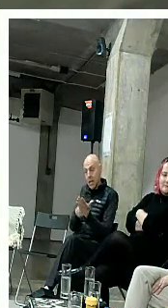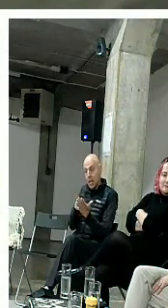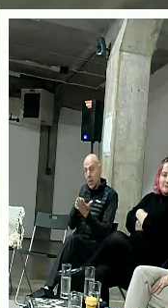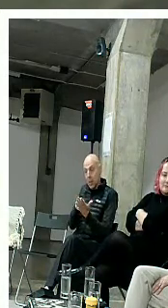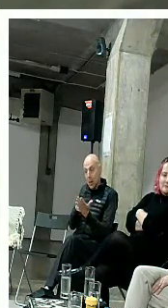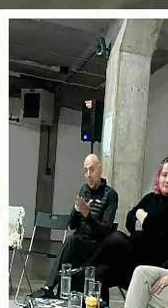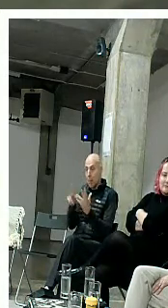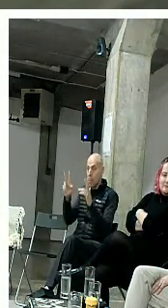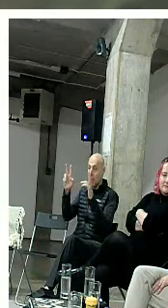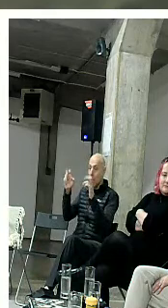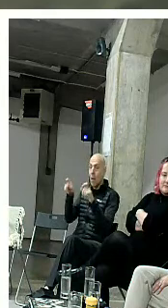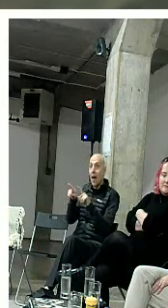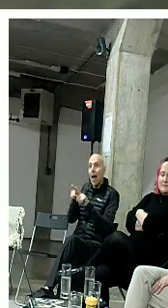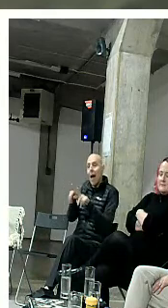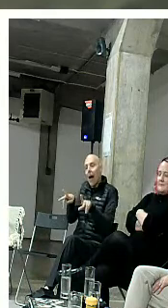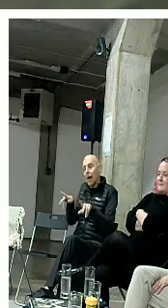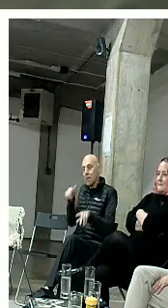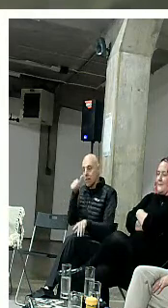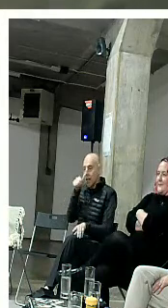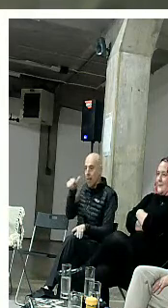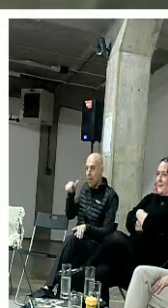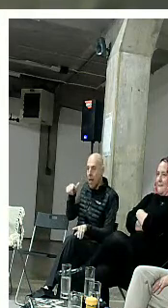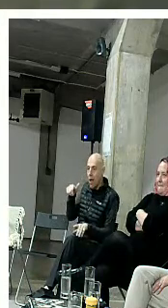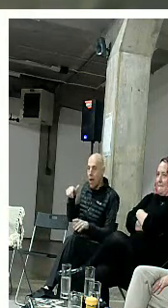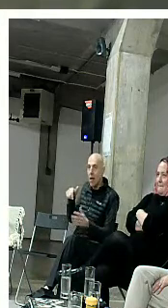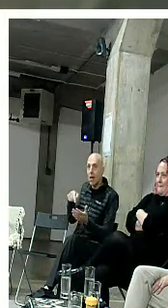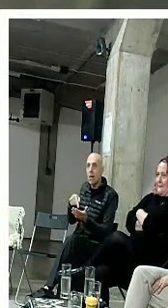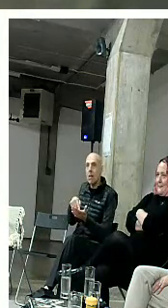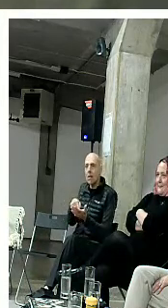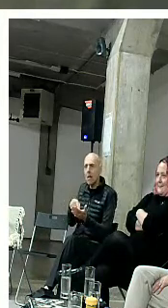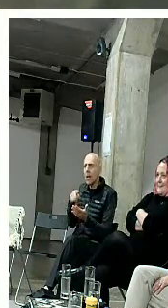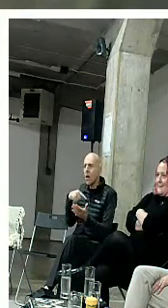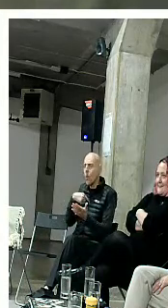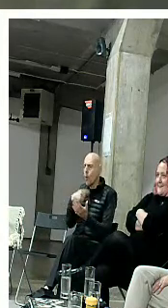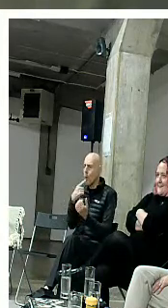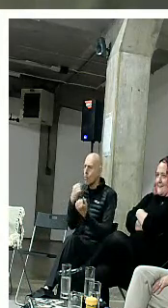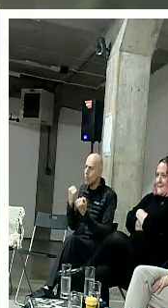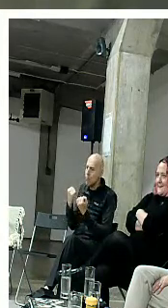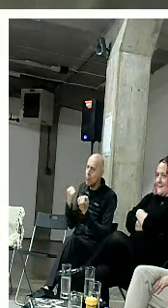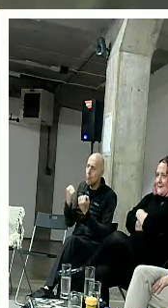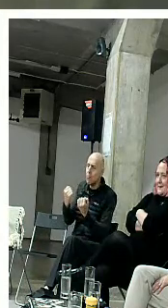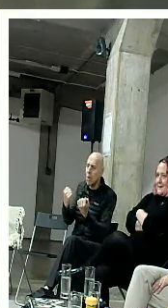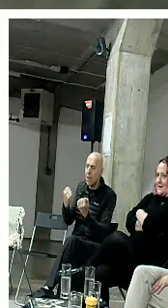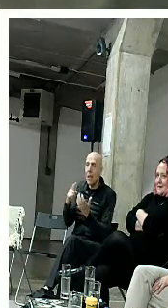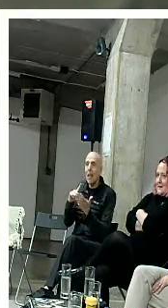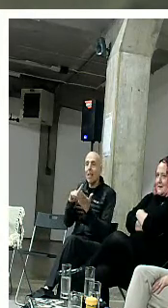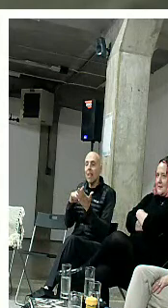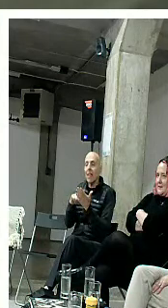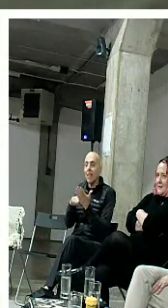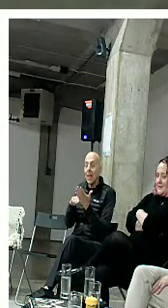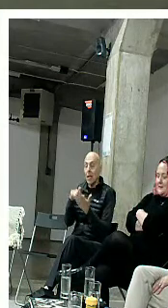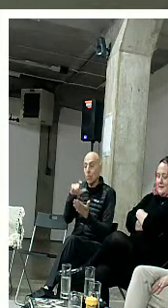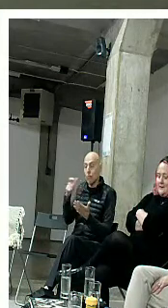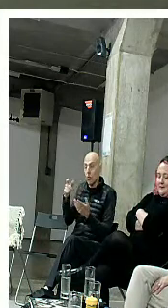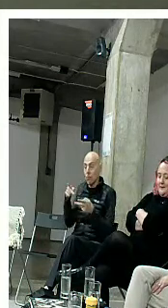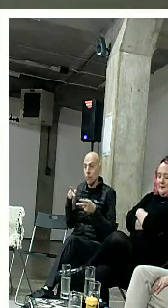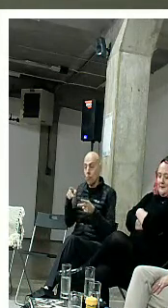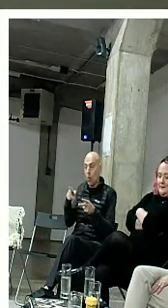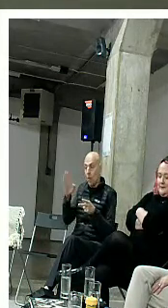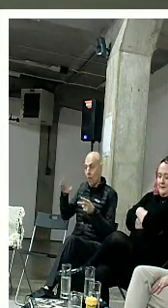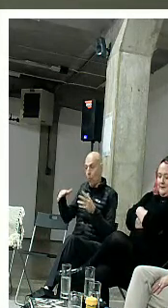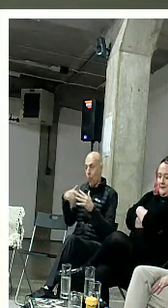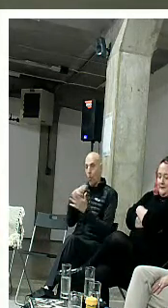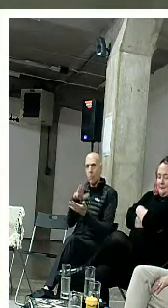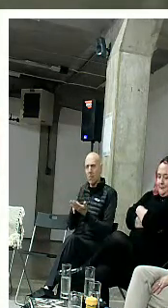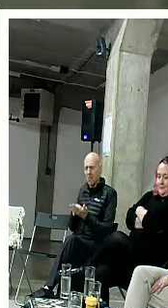"As luck would have it, we were driving down the Lea Bridge Road from an incident in Walthamstow." Well,